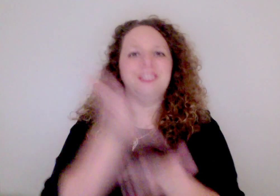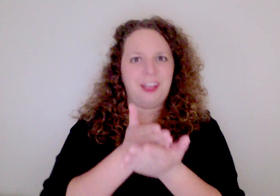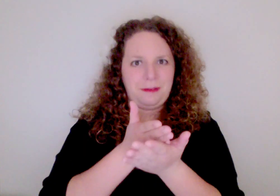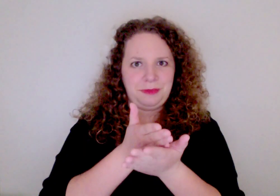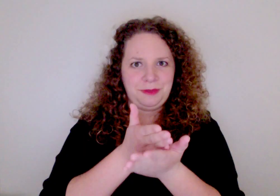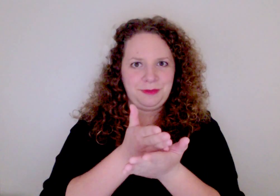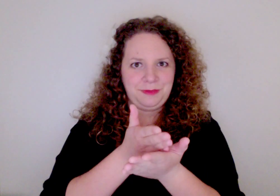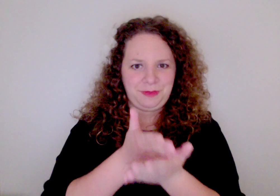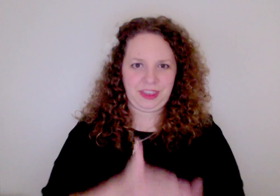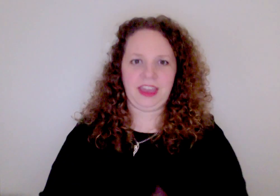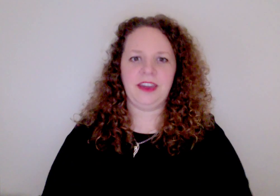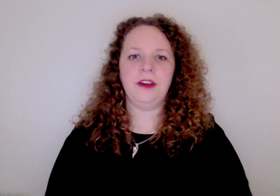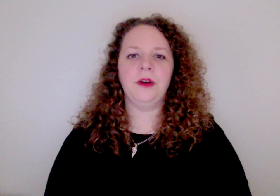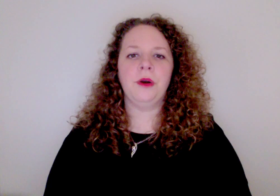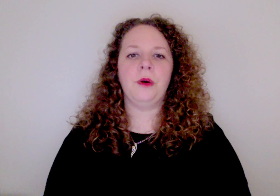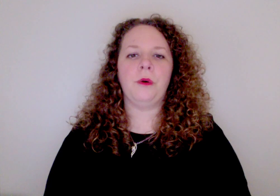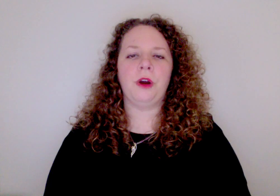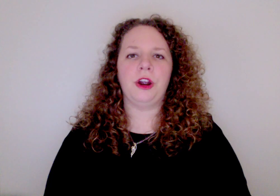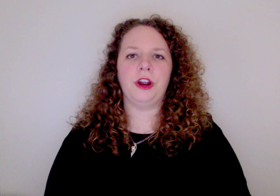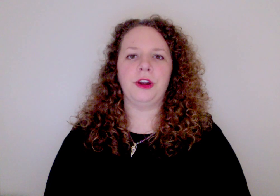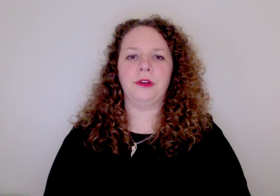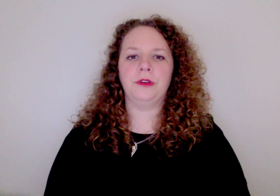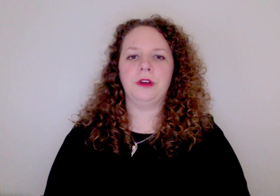stop. Okay, or